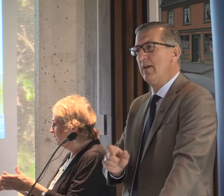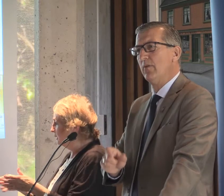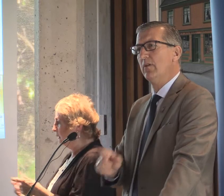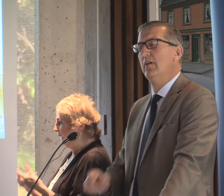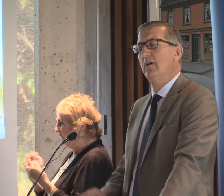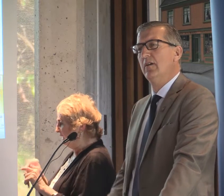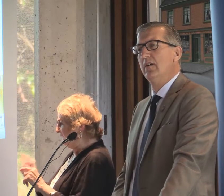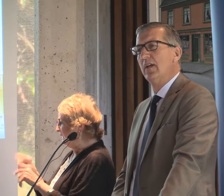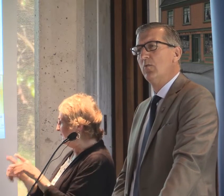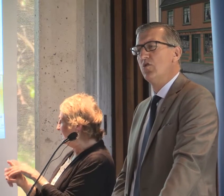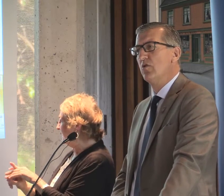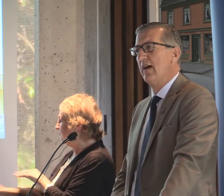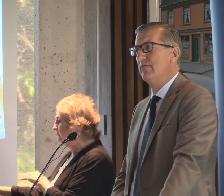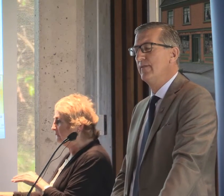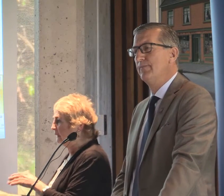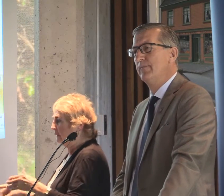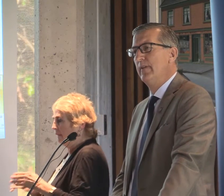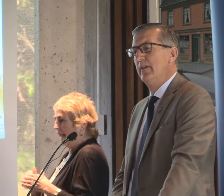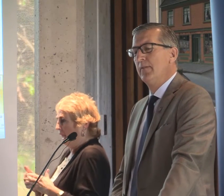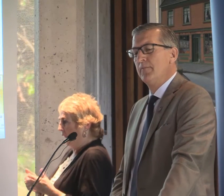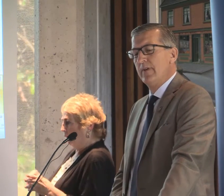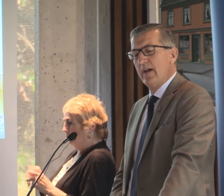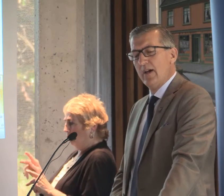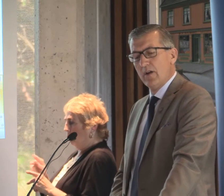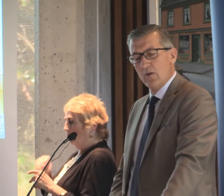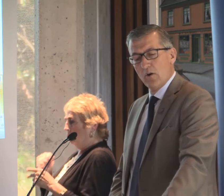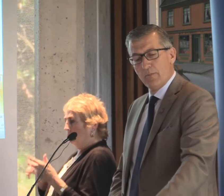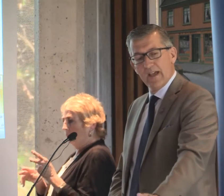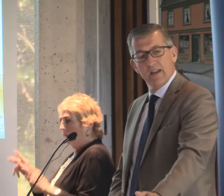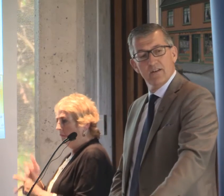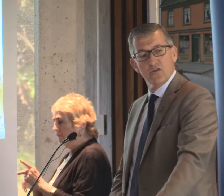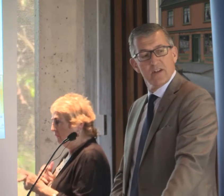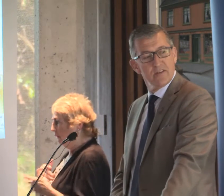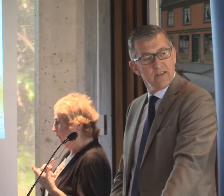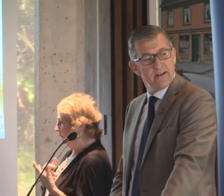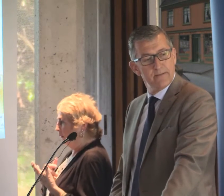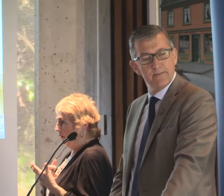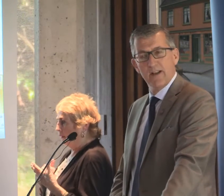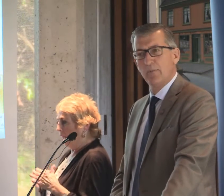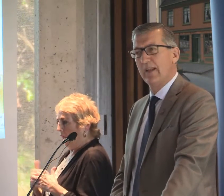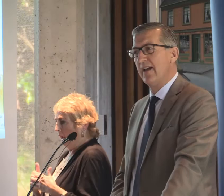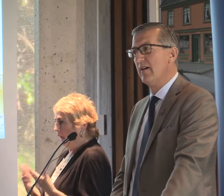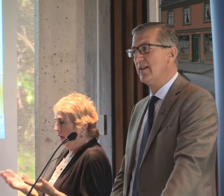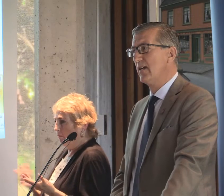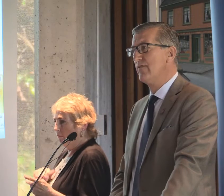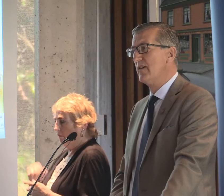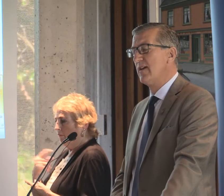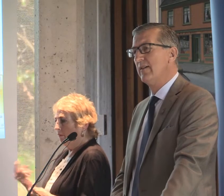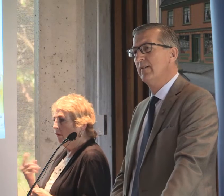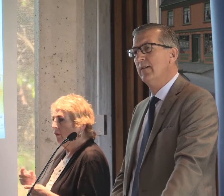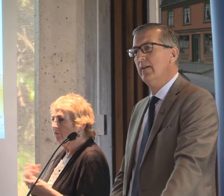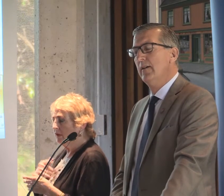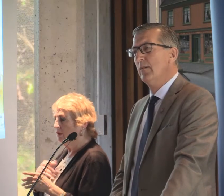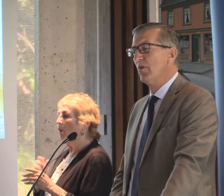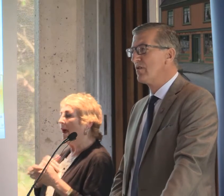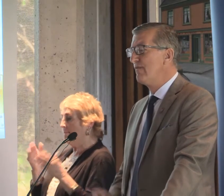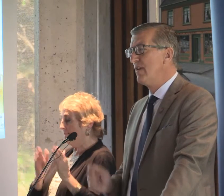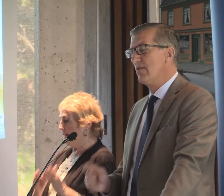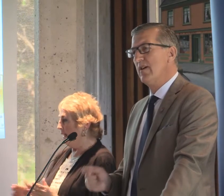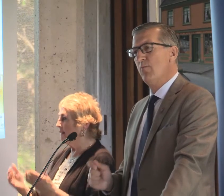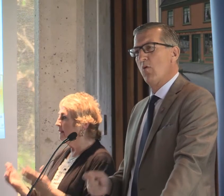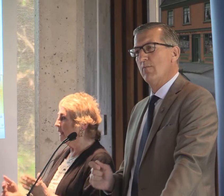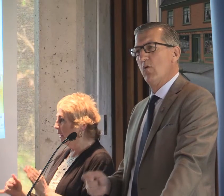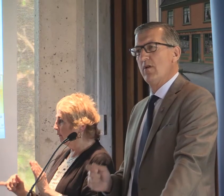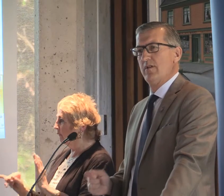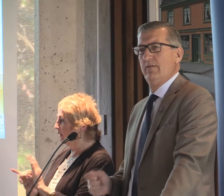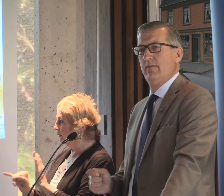those people like we should have. And I know our plan addresses that. and our plan identifies that. But it's a